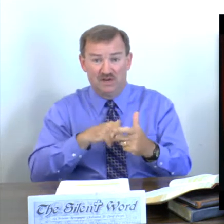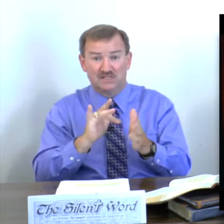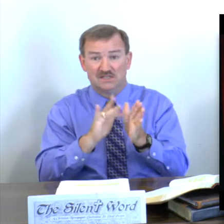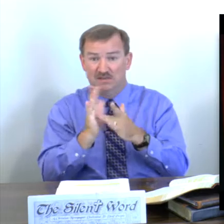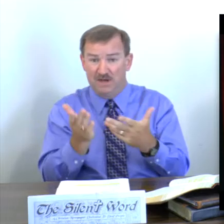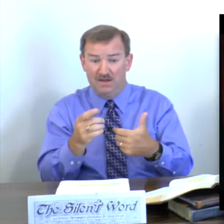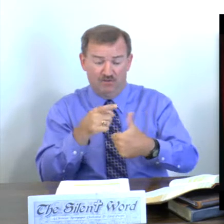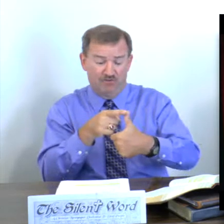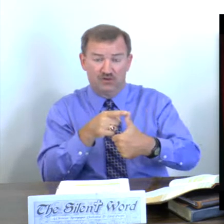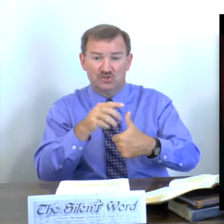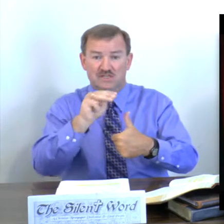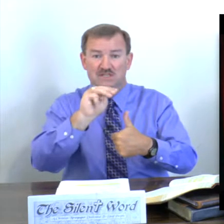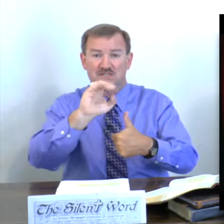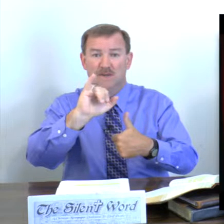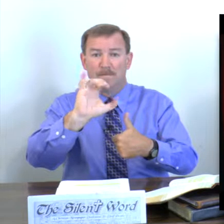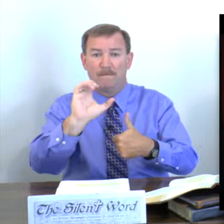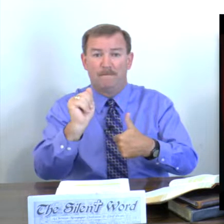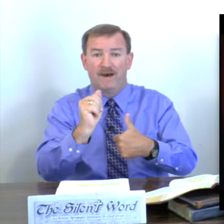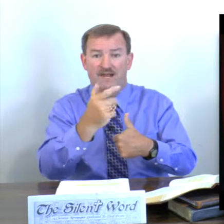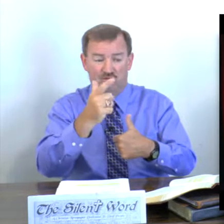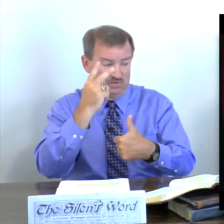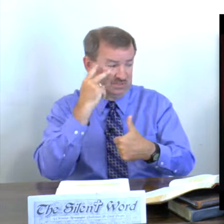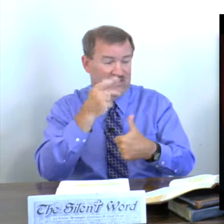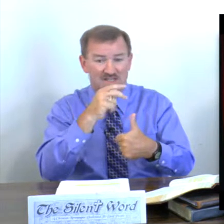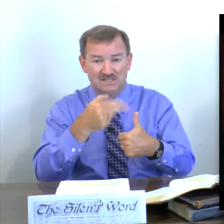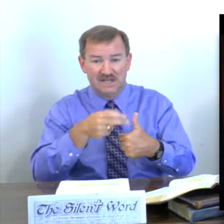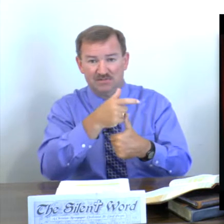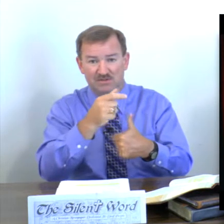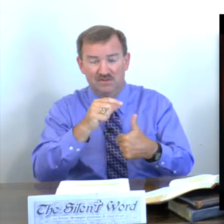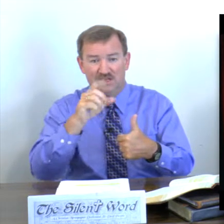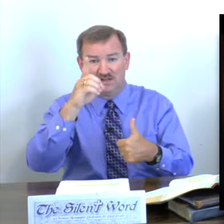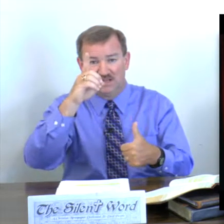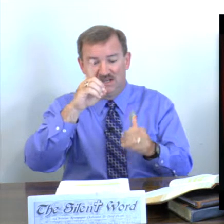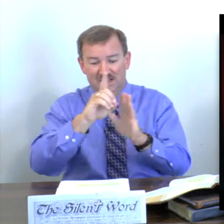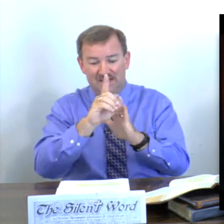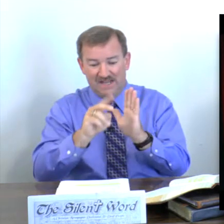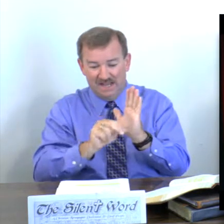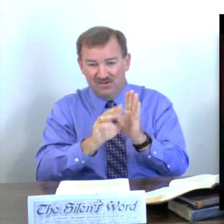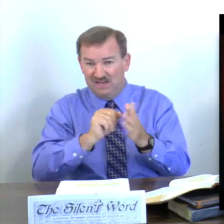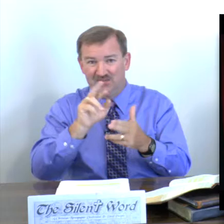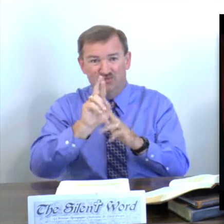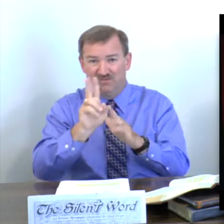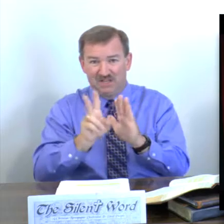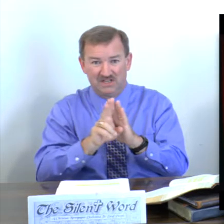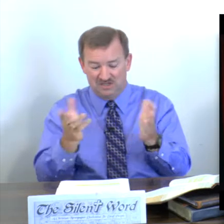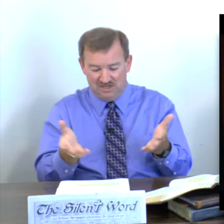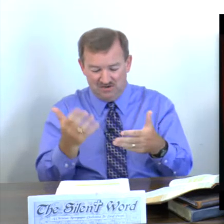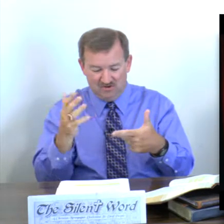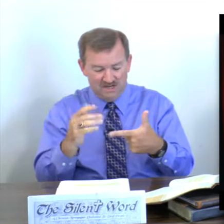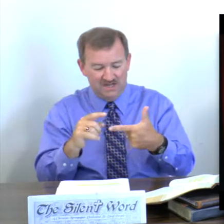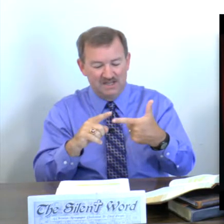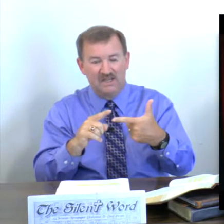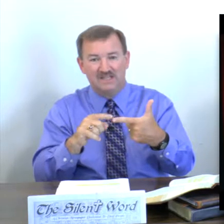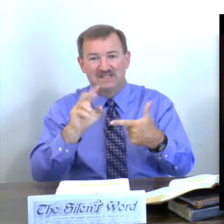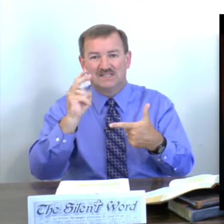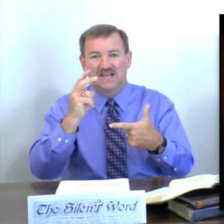us in the Bible. First is Michael. We see his name in Daniel and Revelation here already.